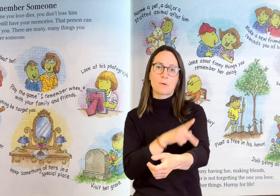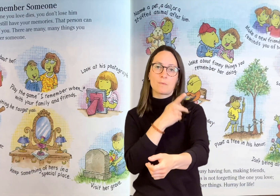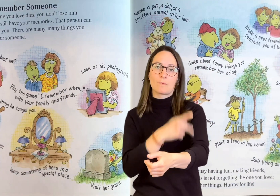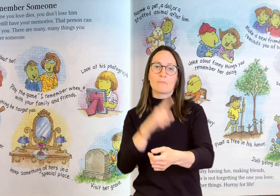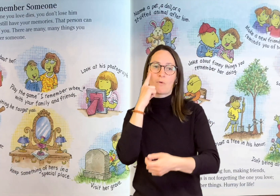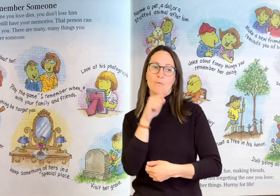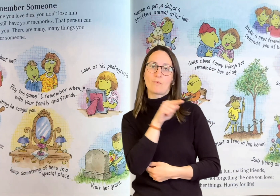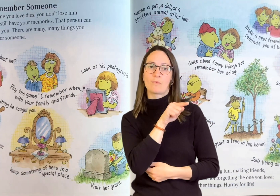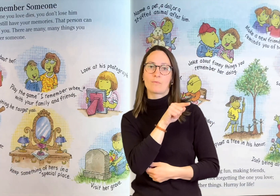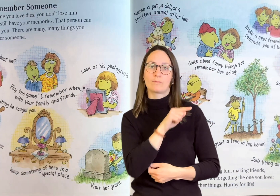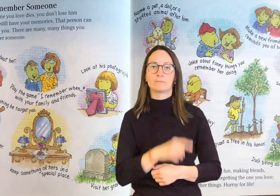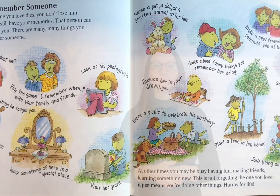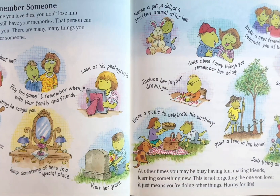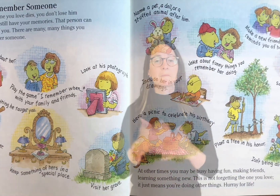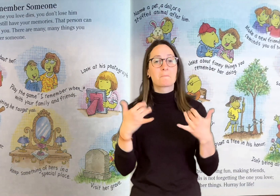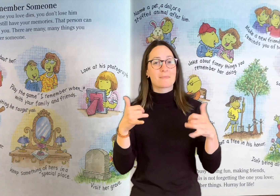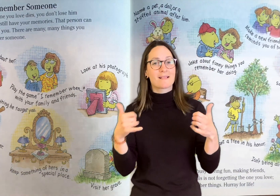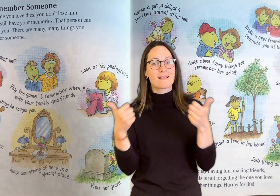Write a poem about her.